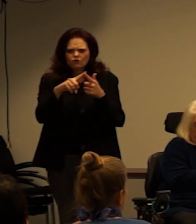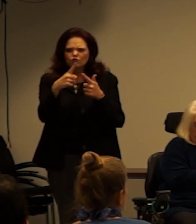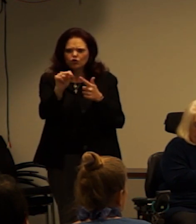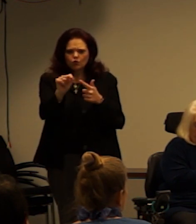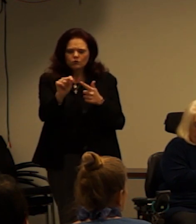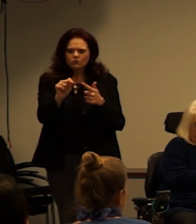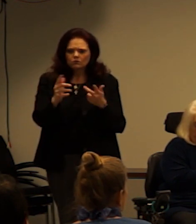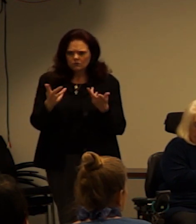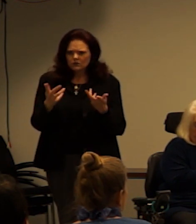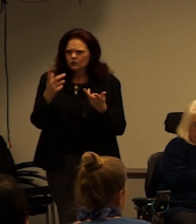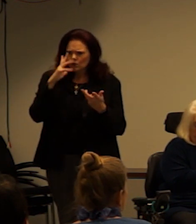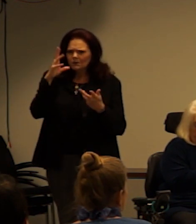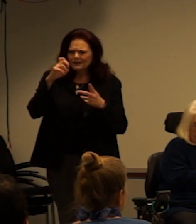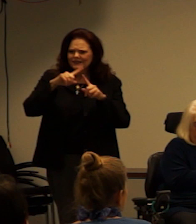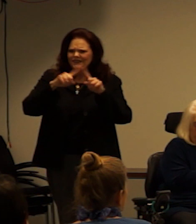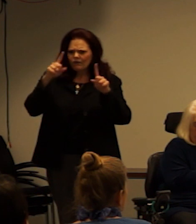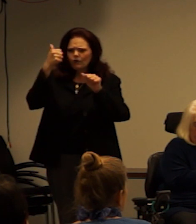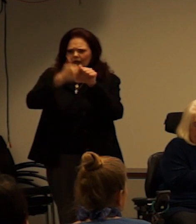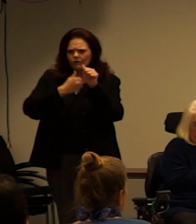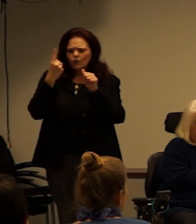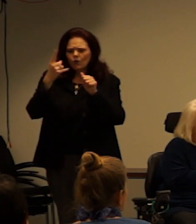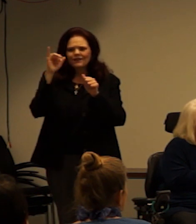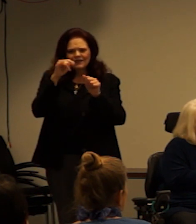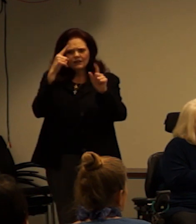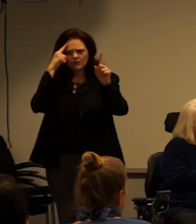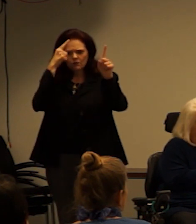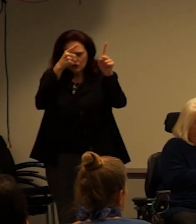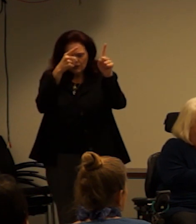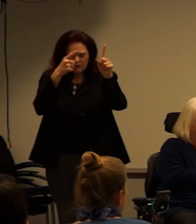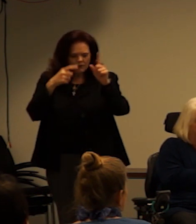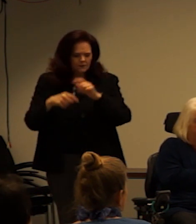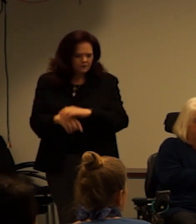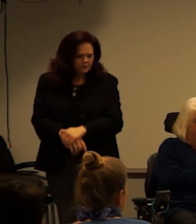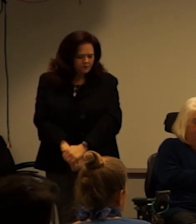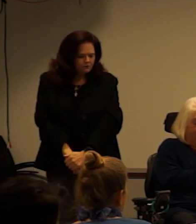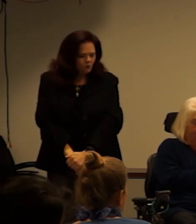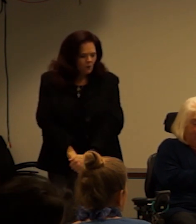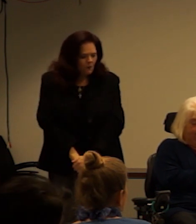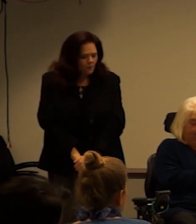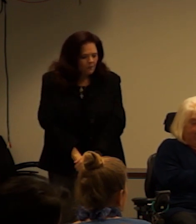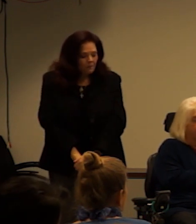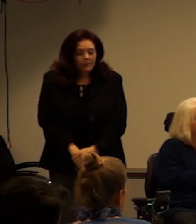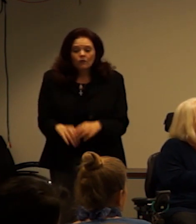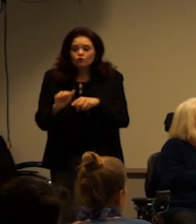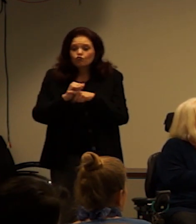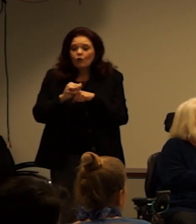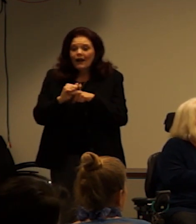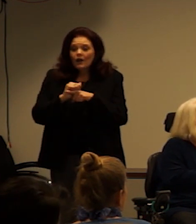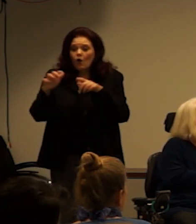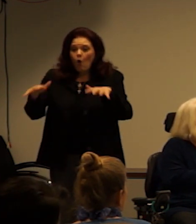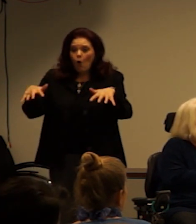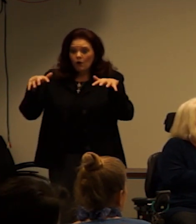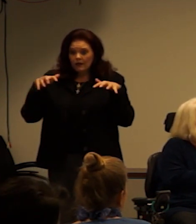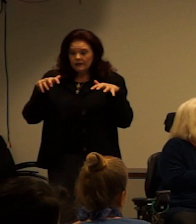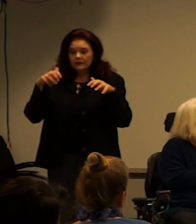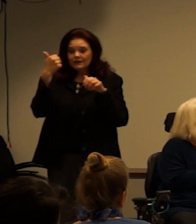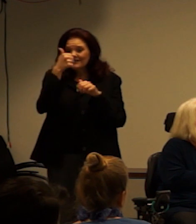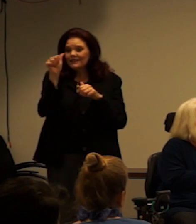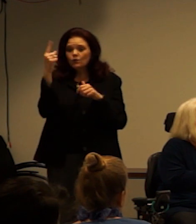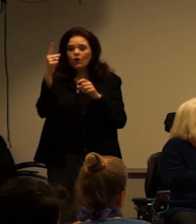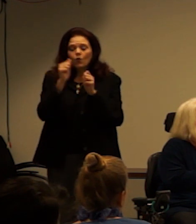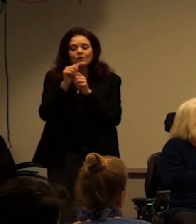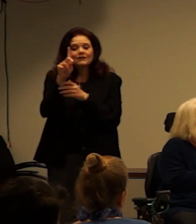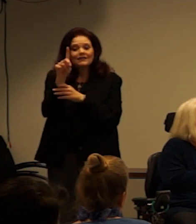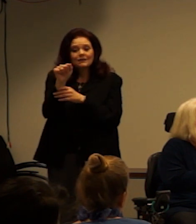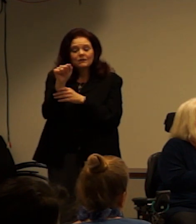Okay? So it's going to be different. That's the objective here. Our training audience is anybody with a